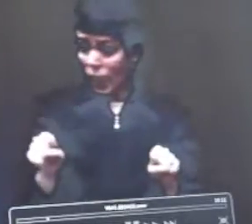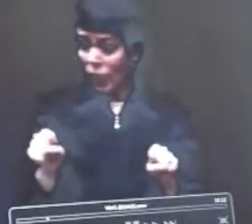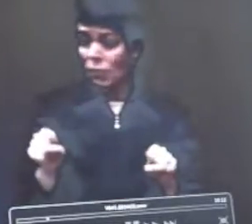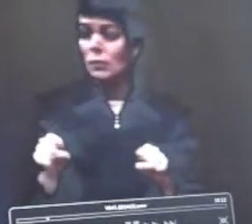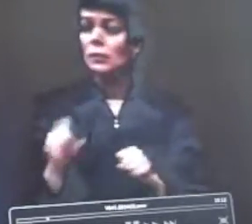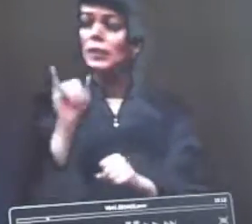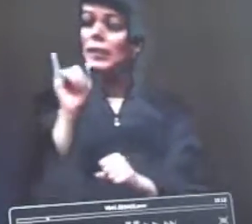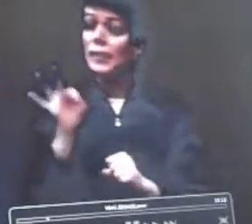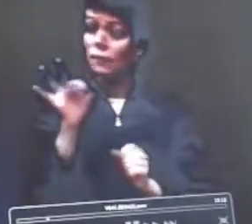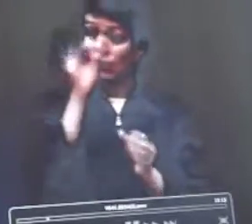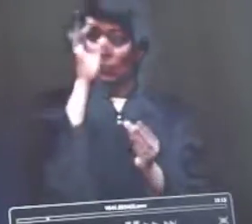interpreting.